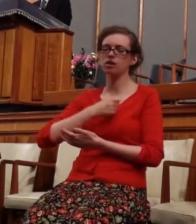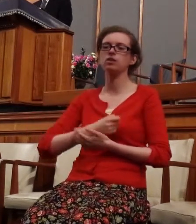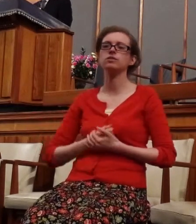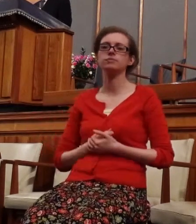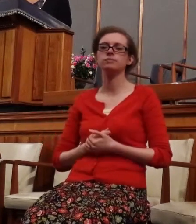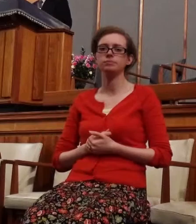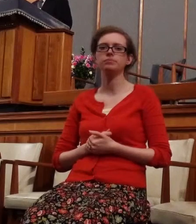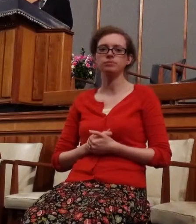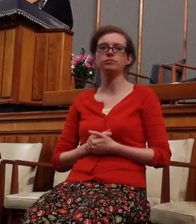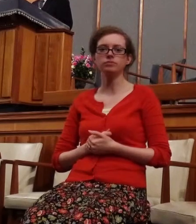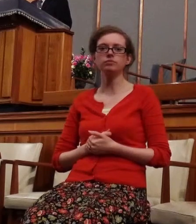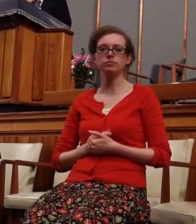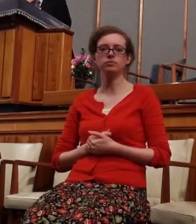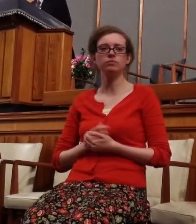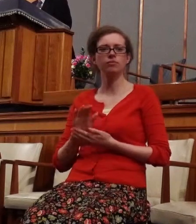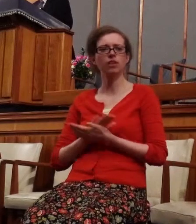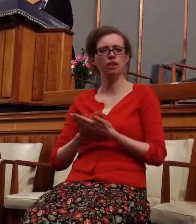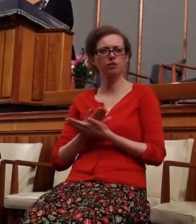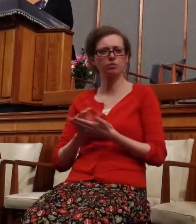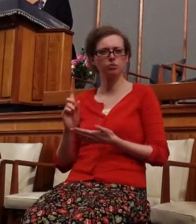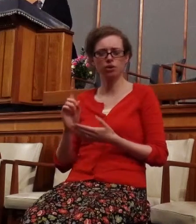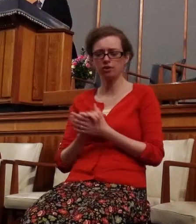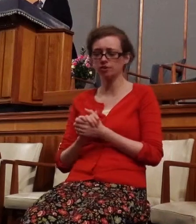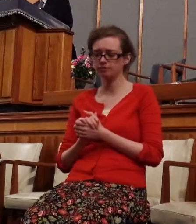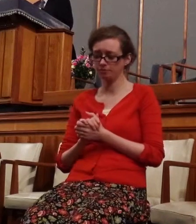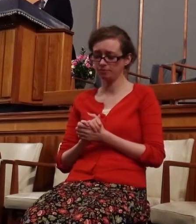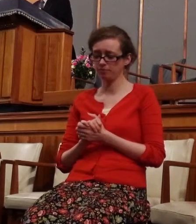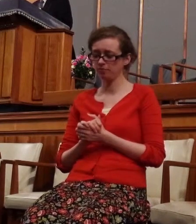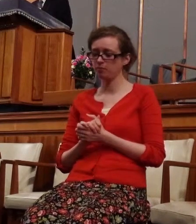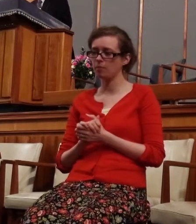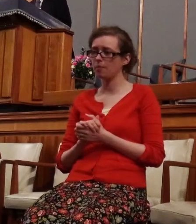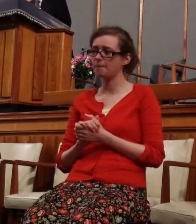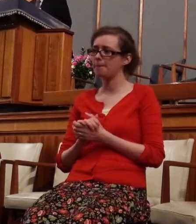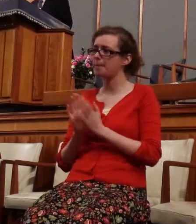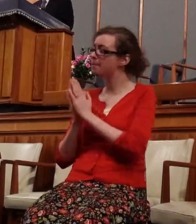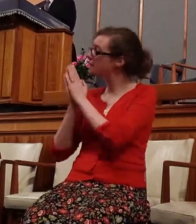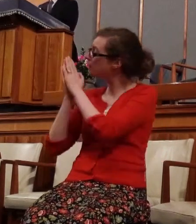saved. The Lord will answer a prayer that seeks